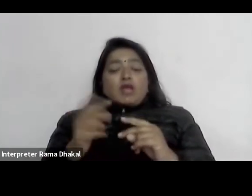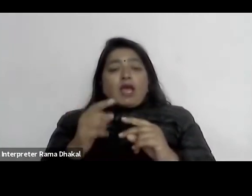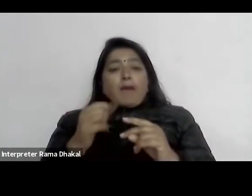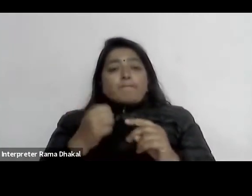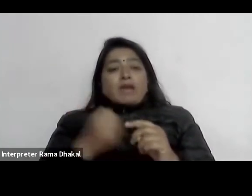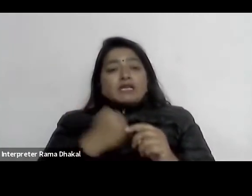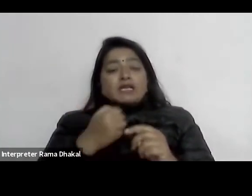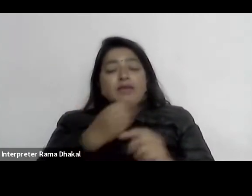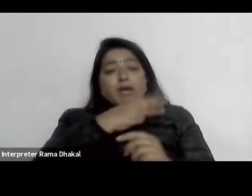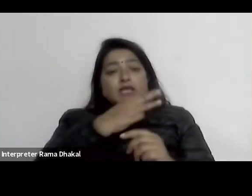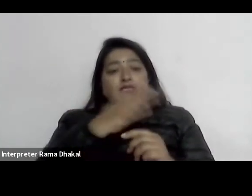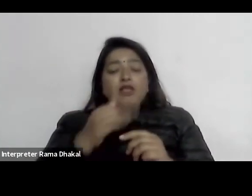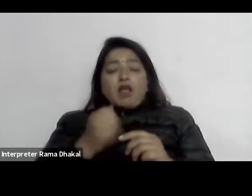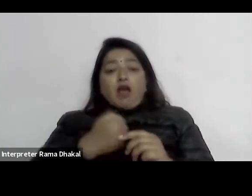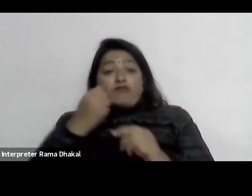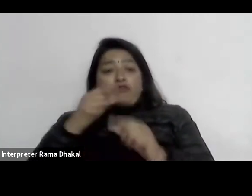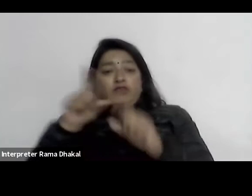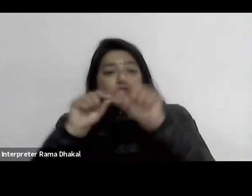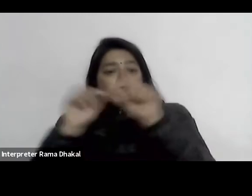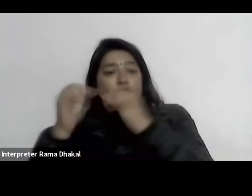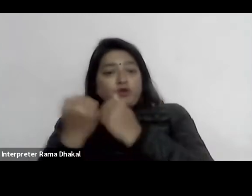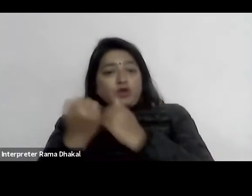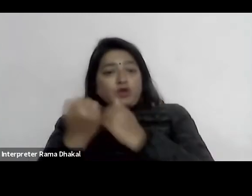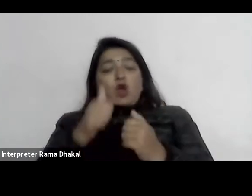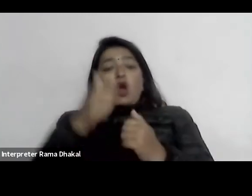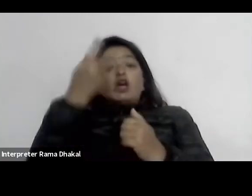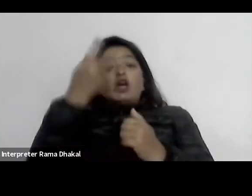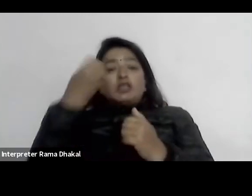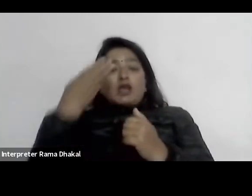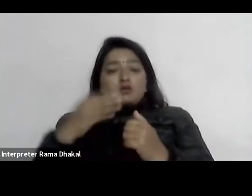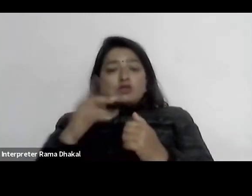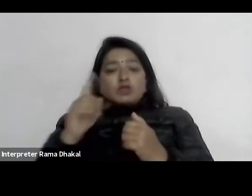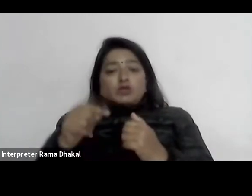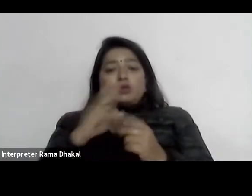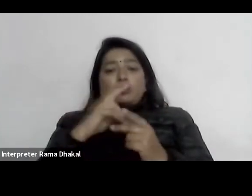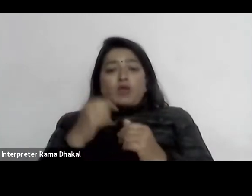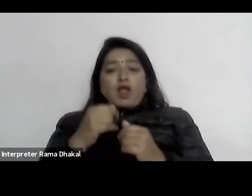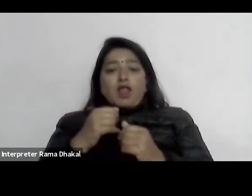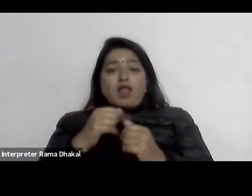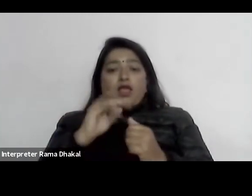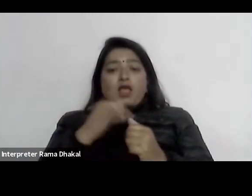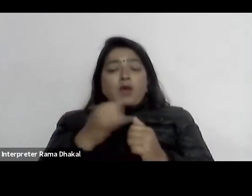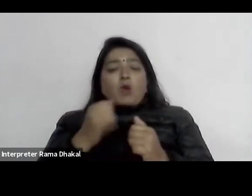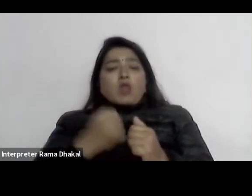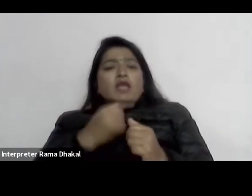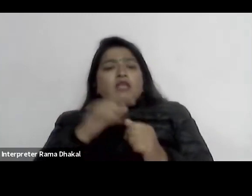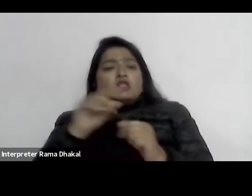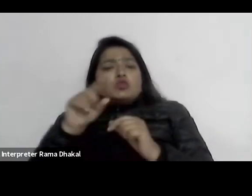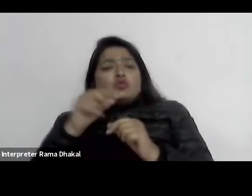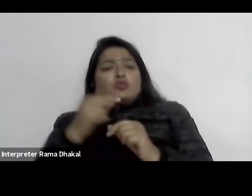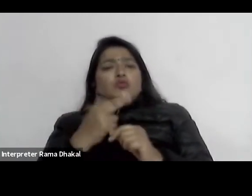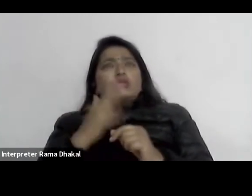that intermediaries and state officials then start making decisions for women.